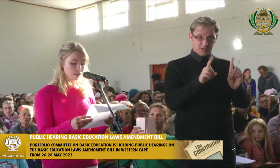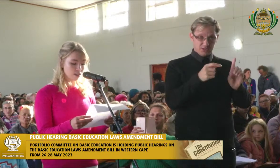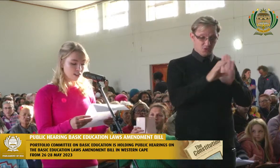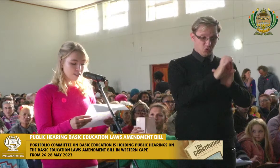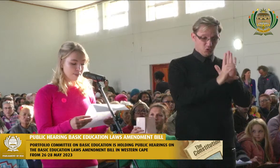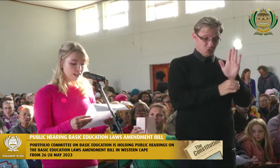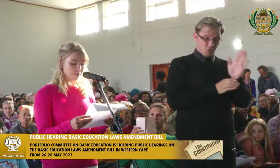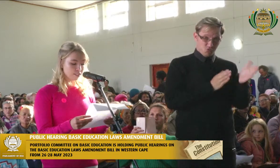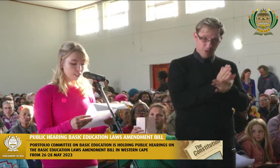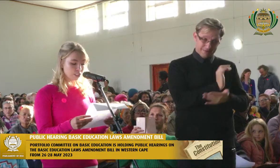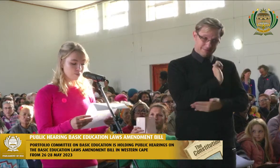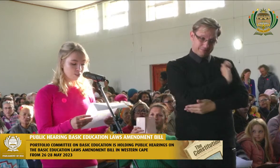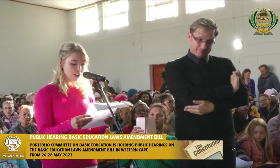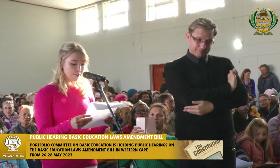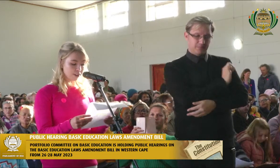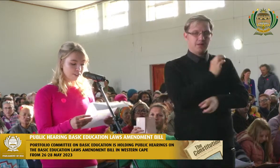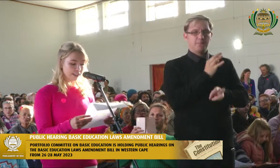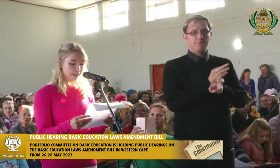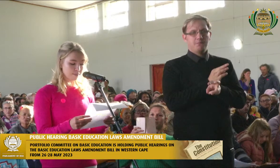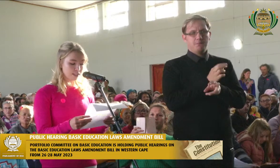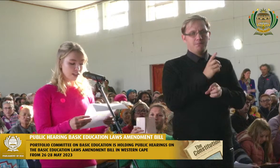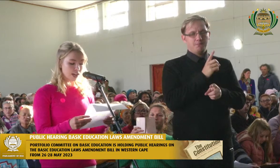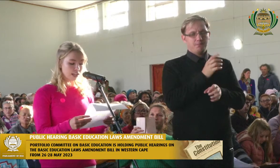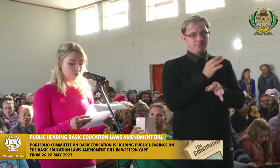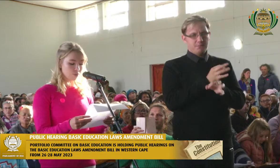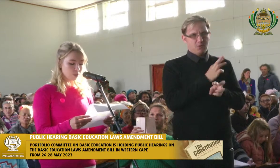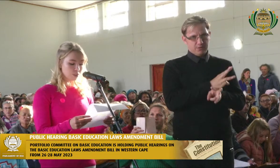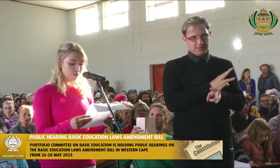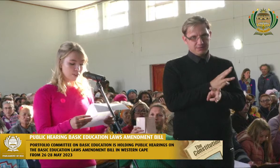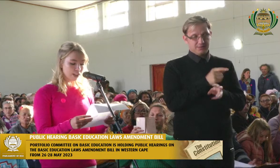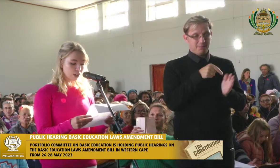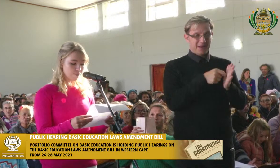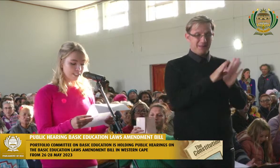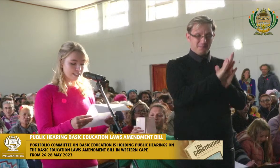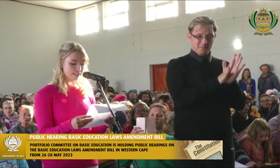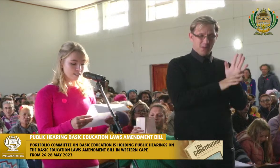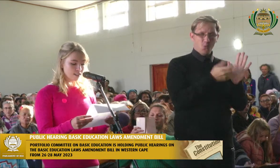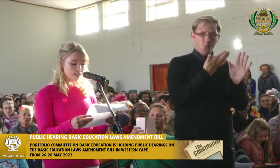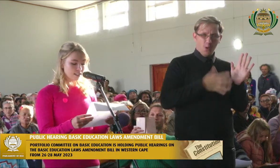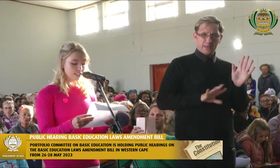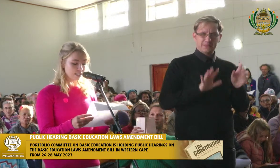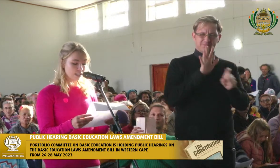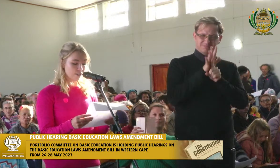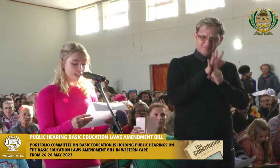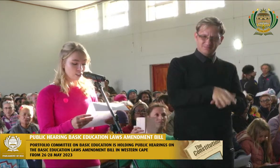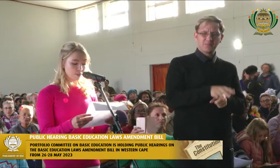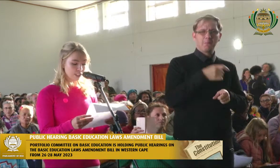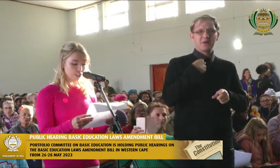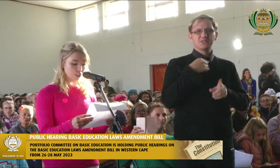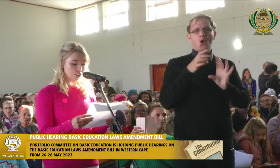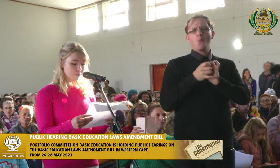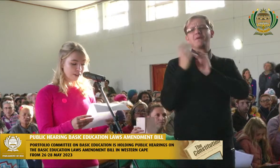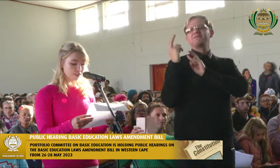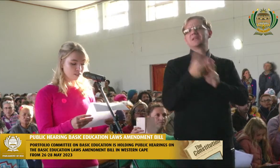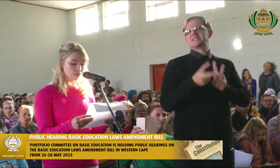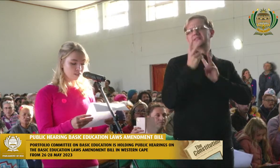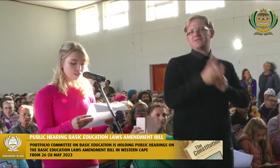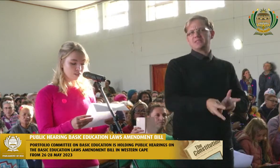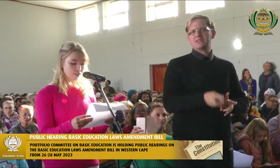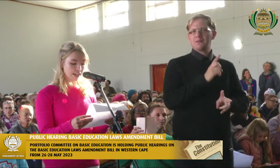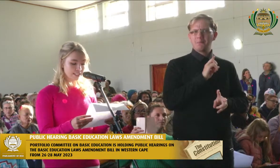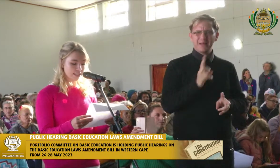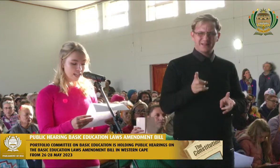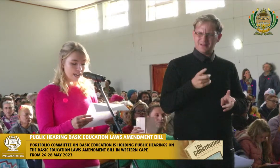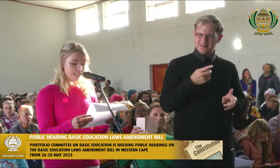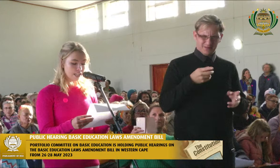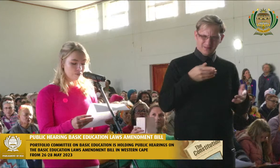parents. The Bella Bill seeks to prescribe our curriculums and enforce this with regular home visits. This is in direct opposition to our parents'